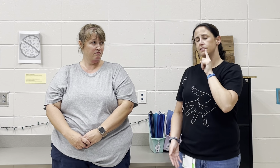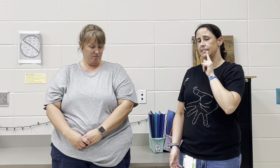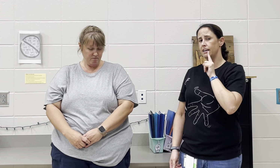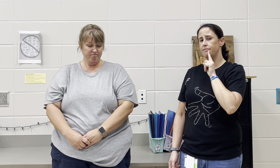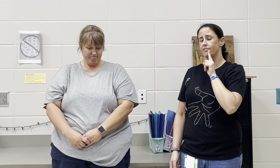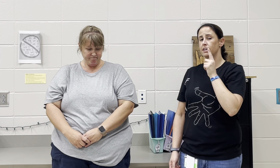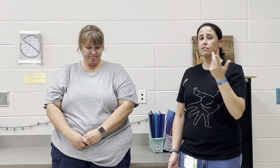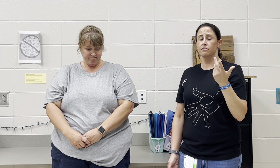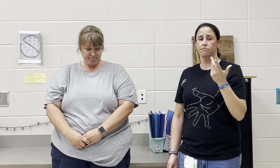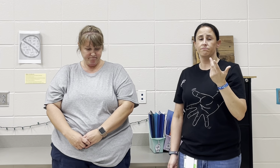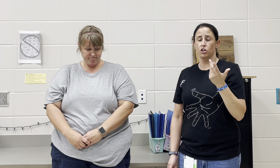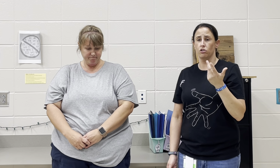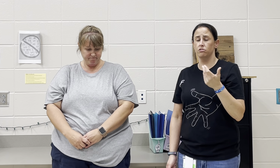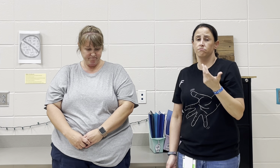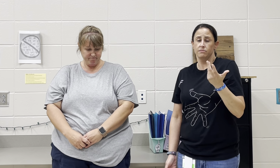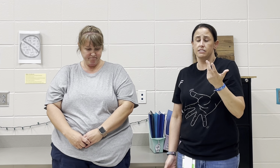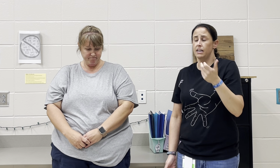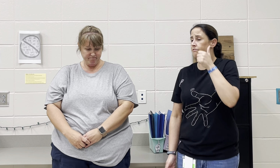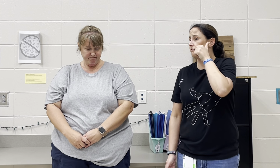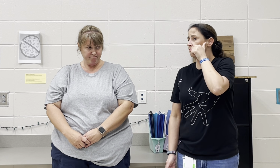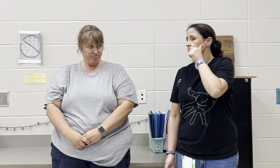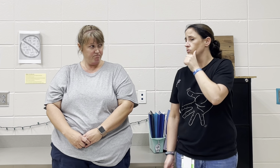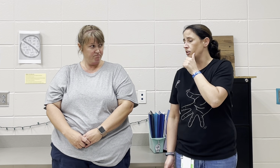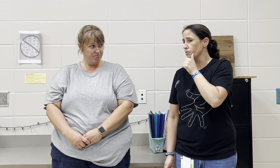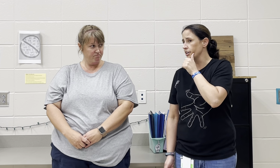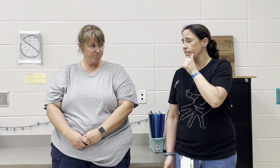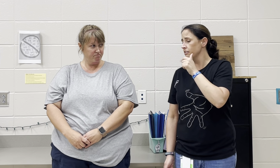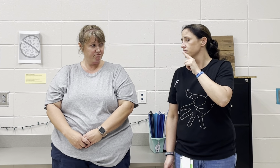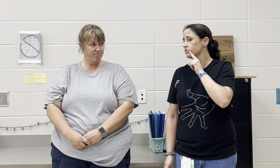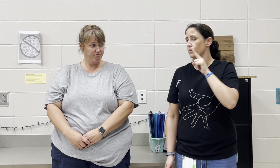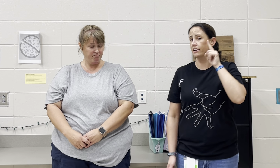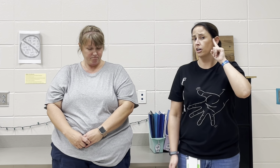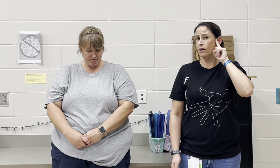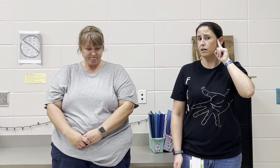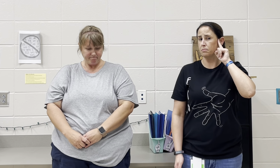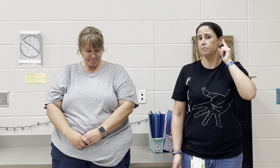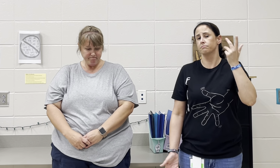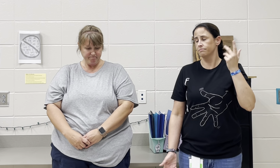deaf. Girl is deaf, well, I'm already here, so I can go up.